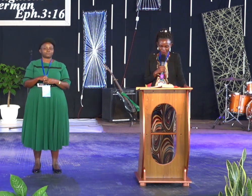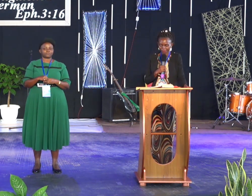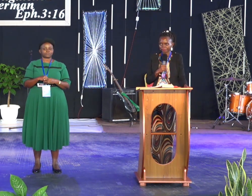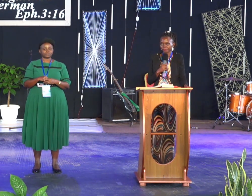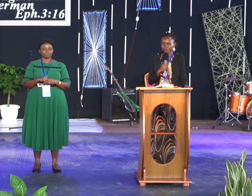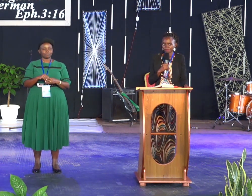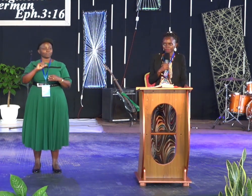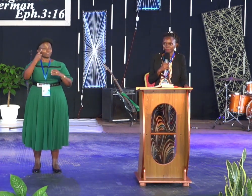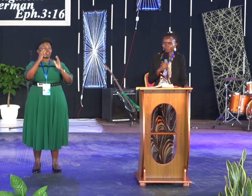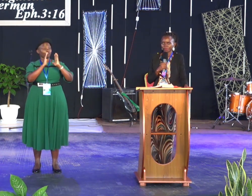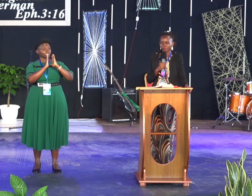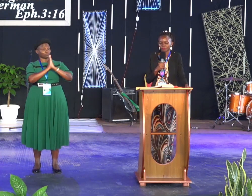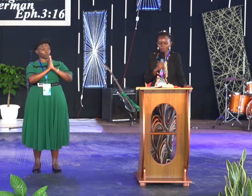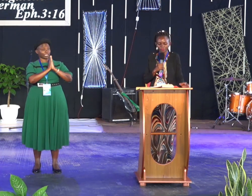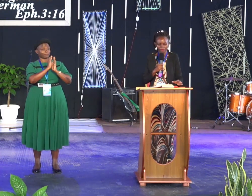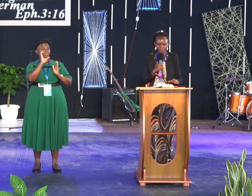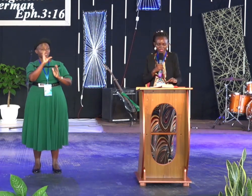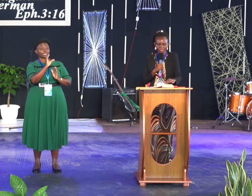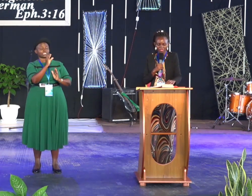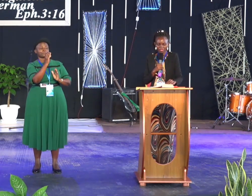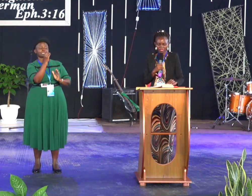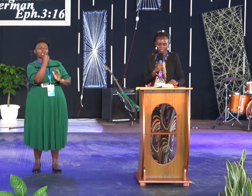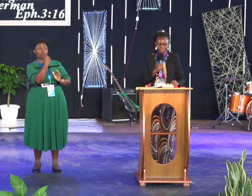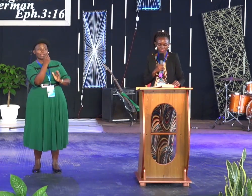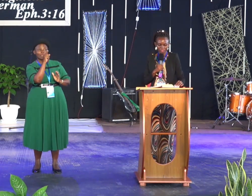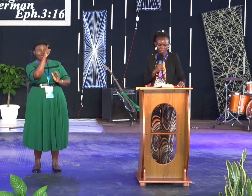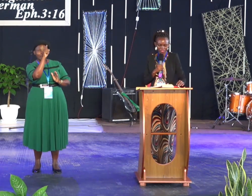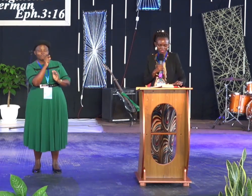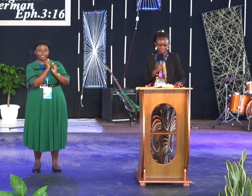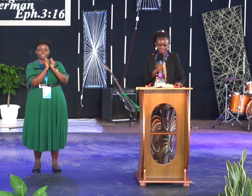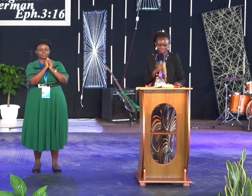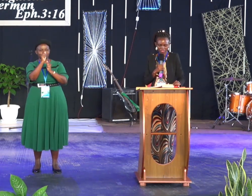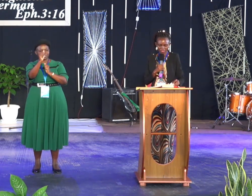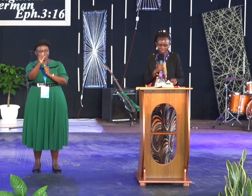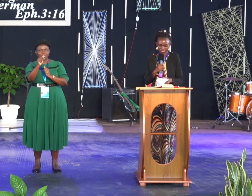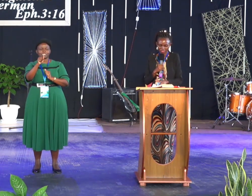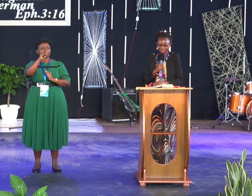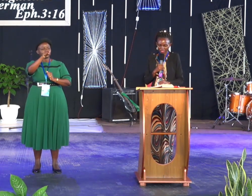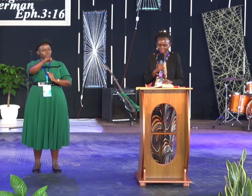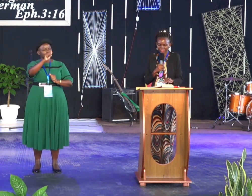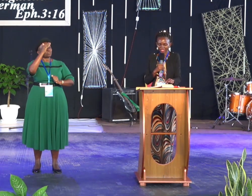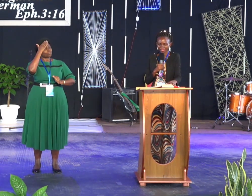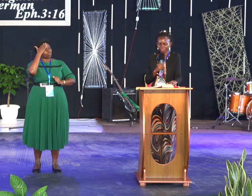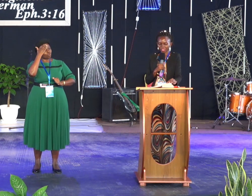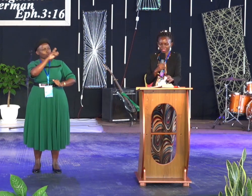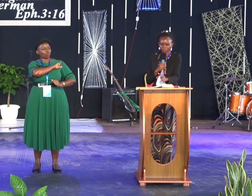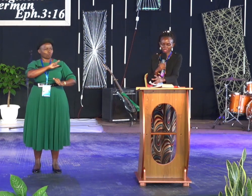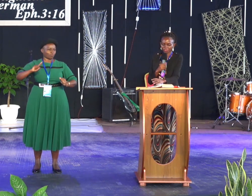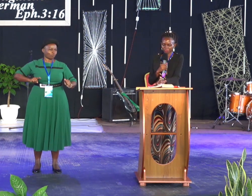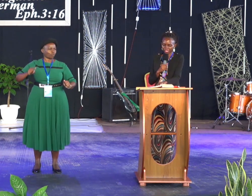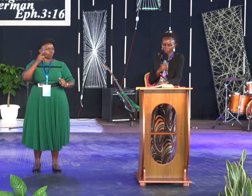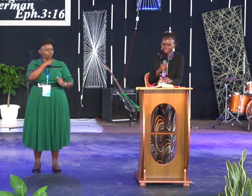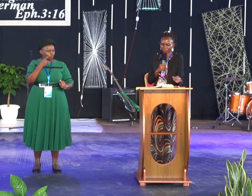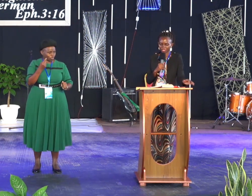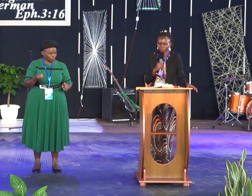The first prayer that we have in chapter 1, verse 15 is a prayer about knowing who the Lord is. Esala gye tulina esooka